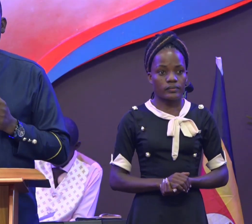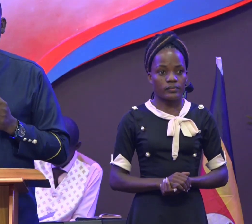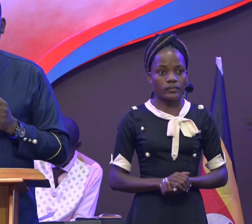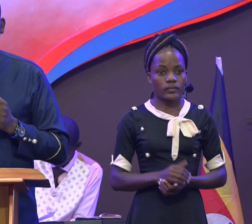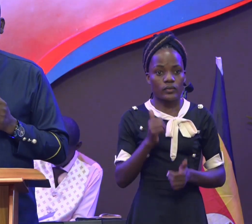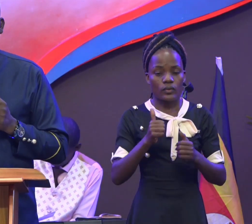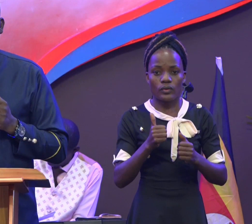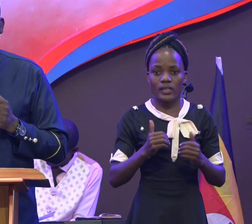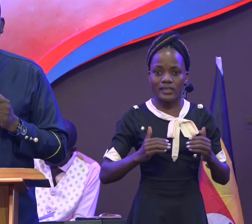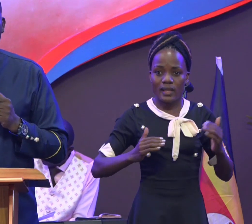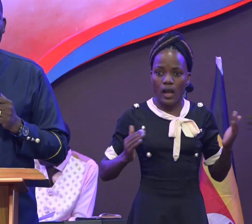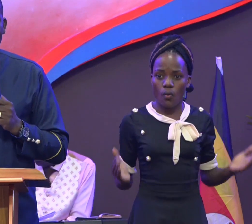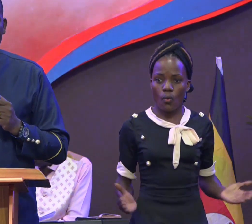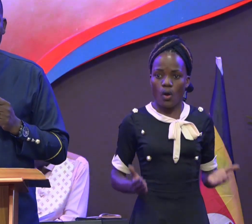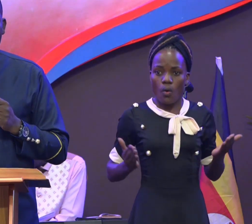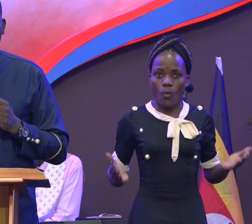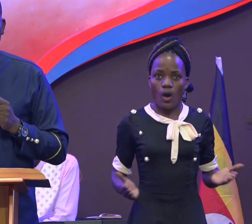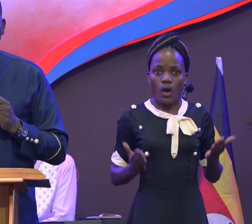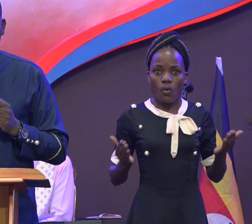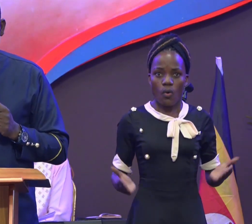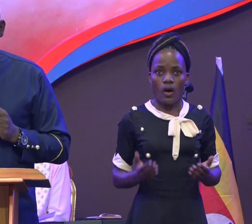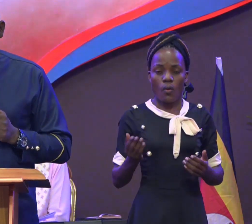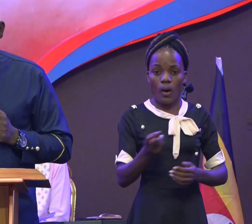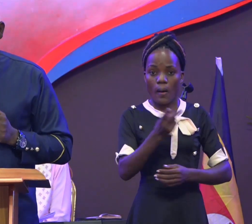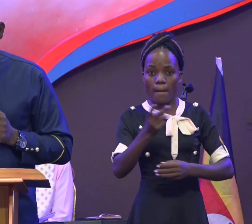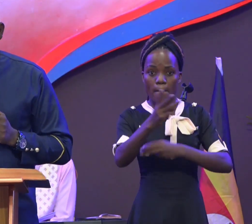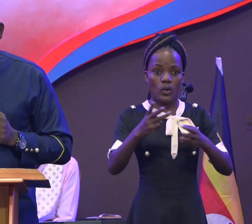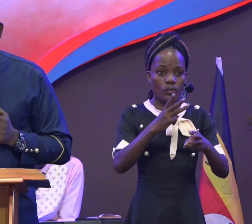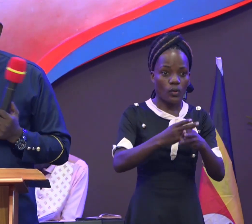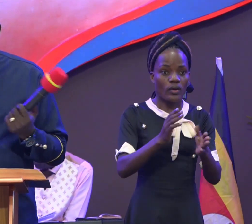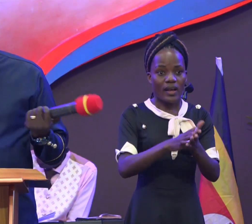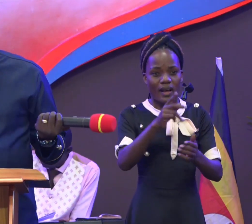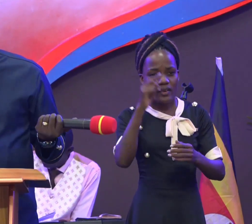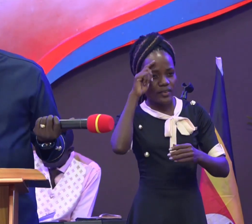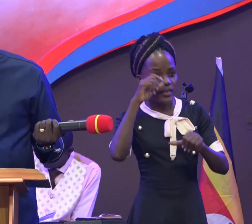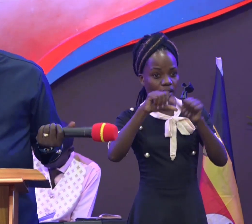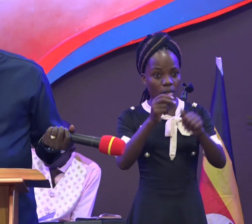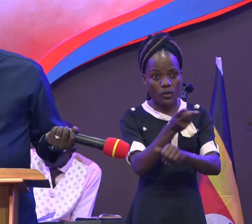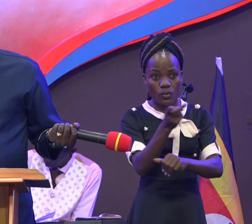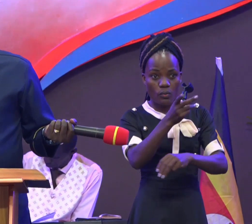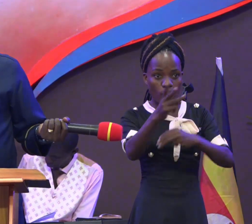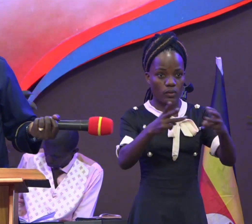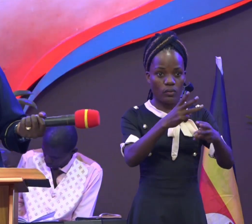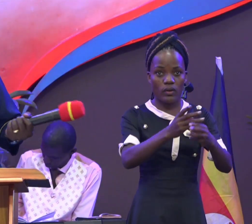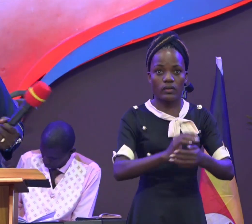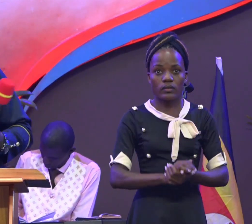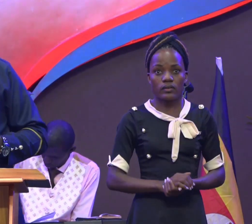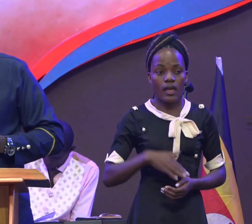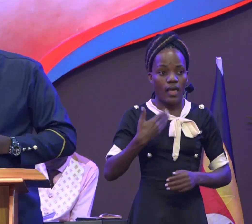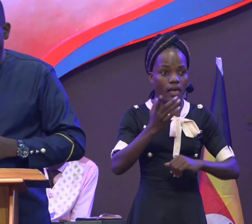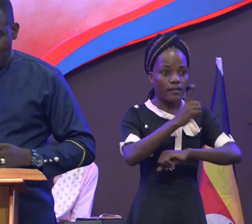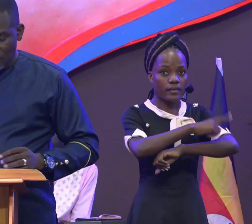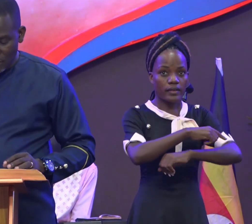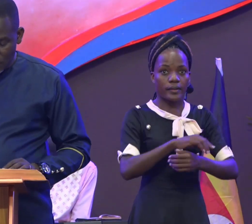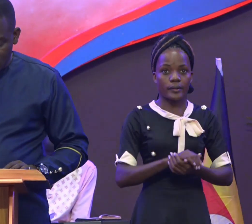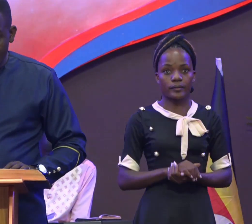Ekusikula ensi zombi otandise kuzirowoozaako buli lunaku. It propels you to start thinking of both